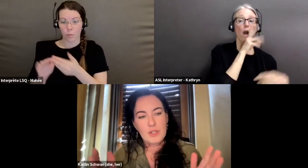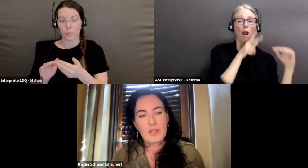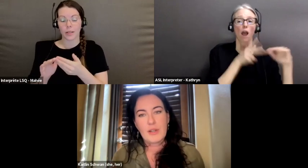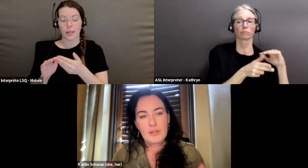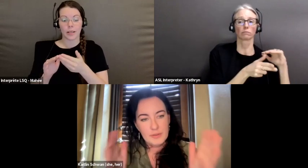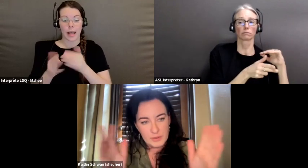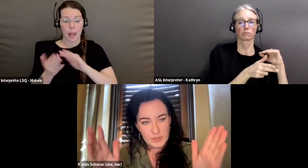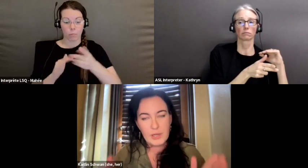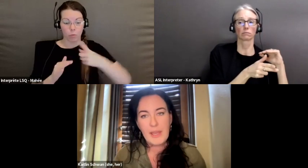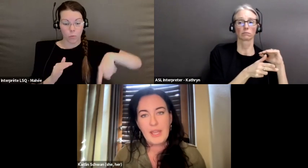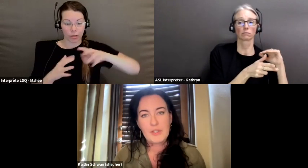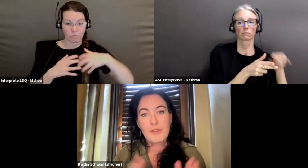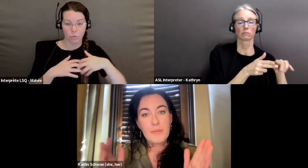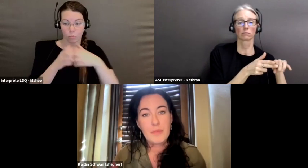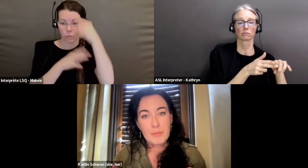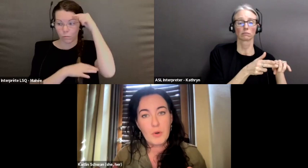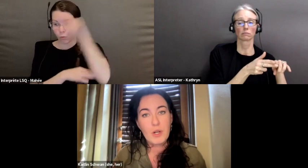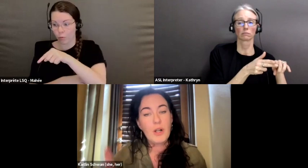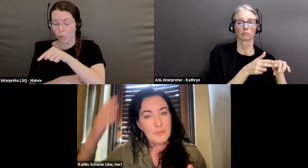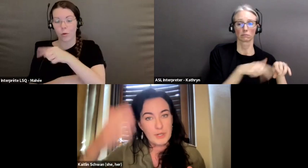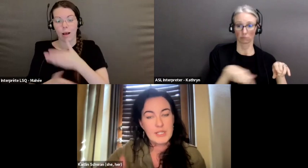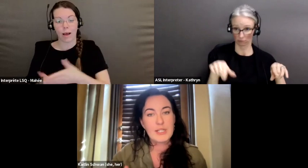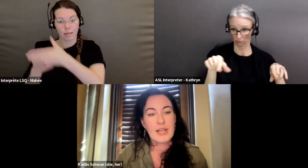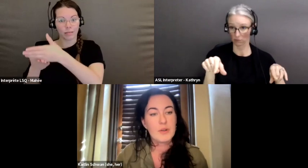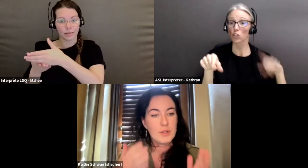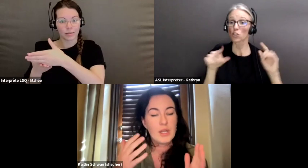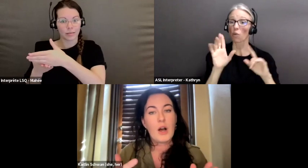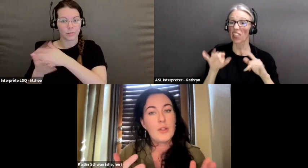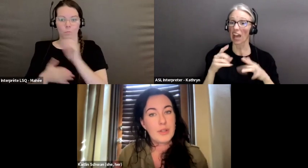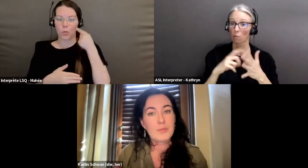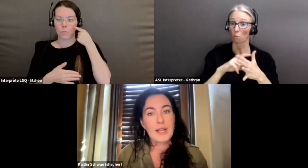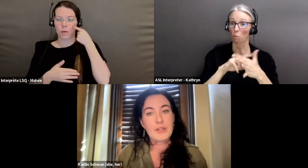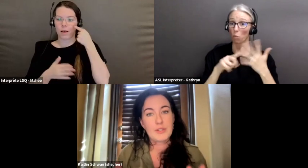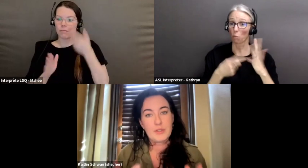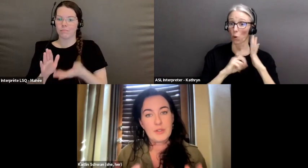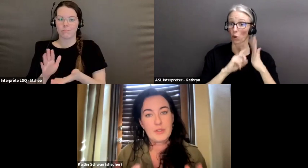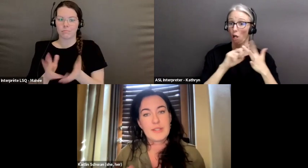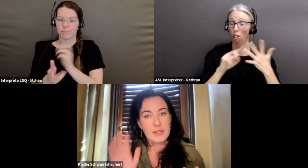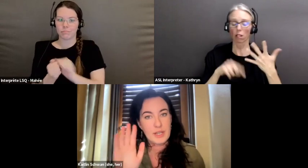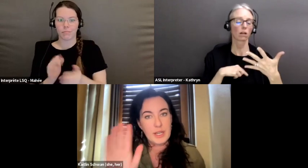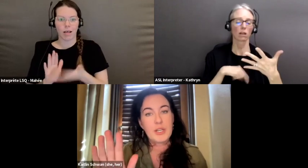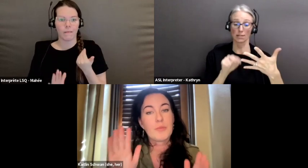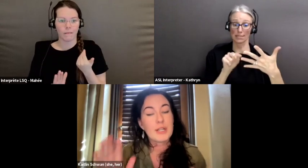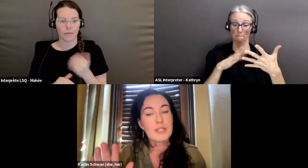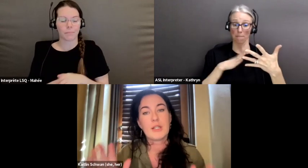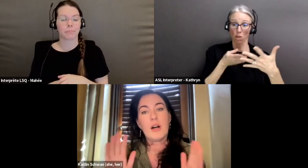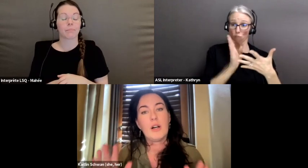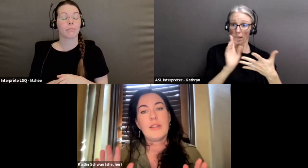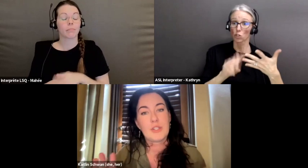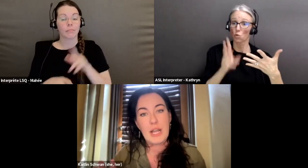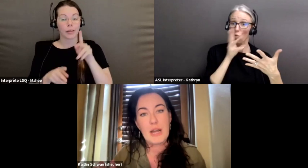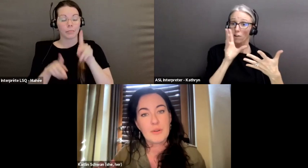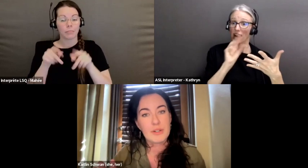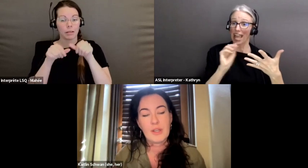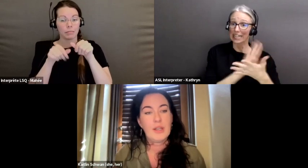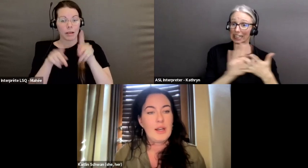encampments took a page from the protocol and printed it out on their right to water and sanitation and printed it on